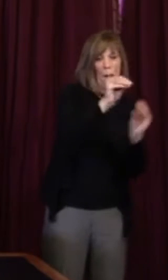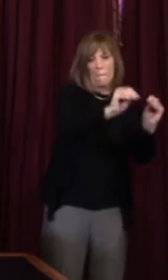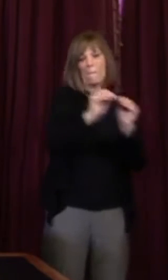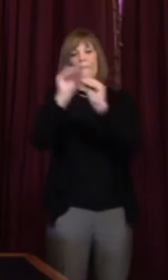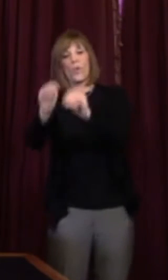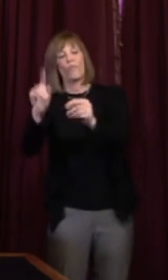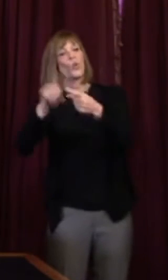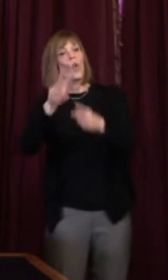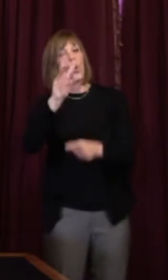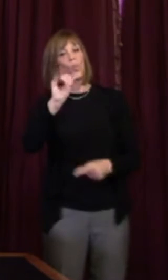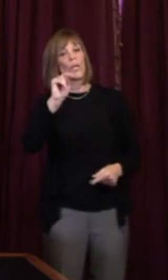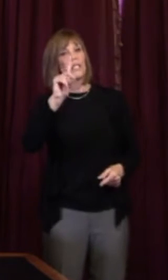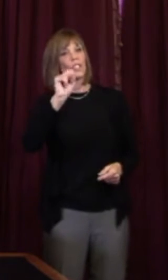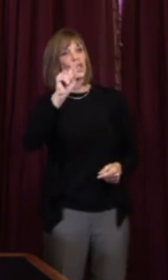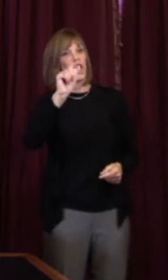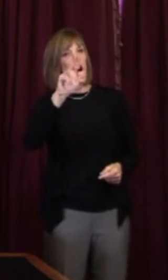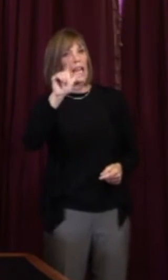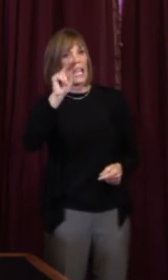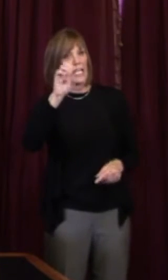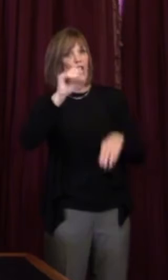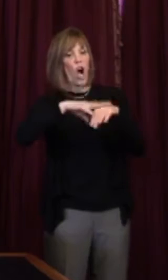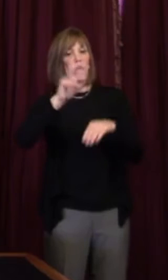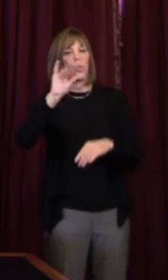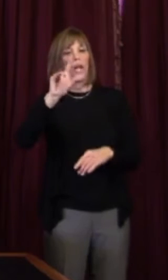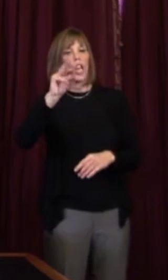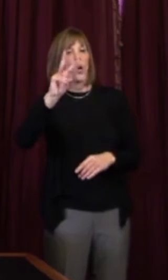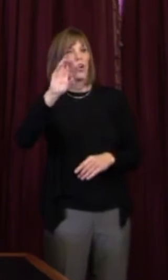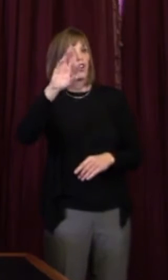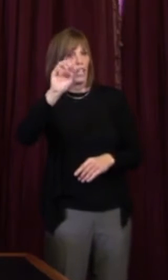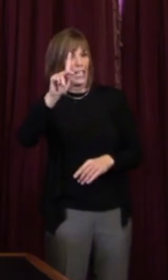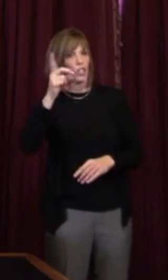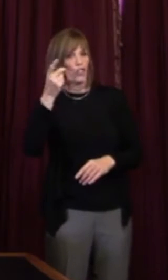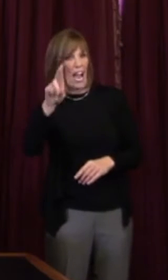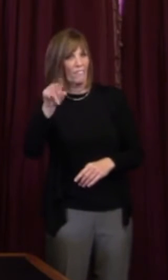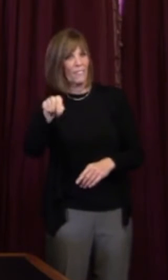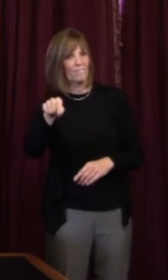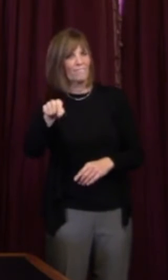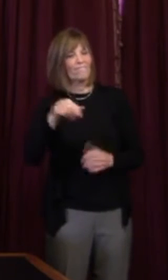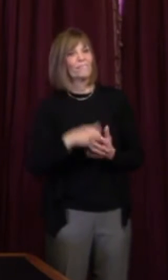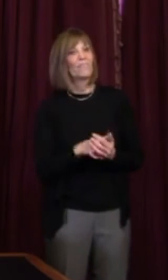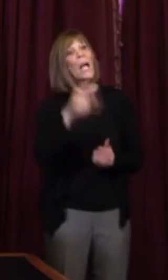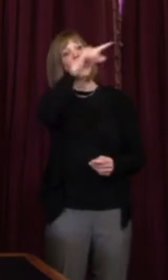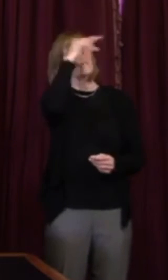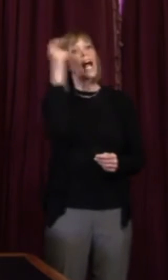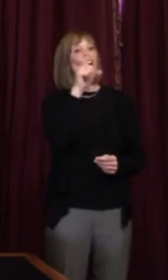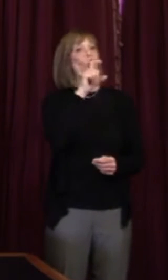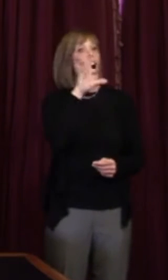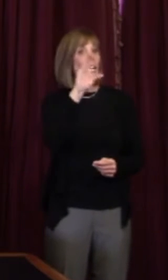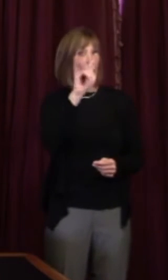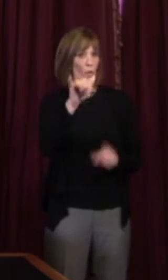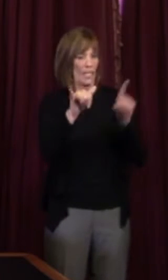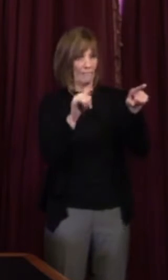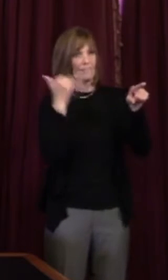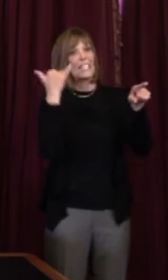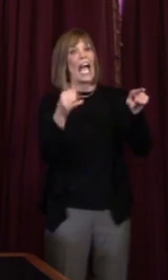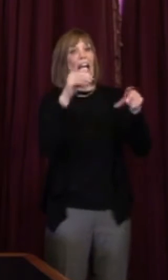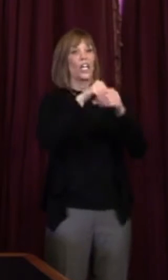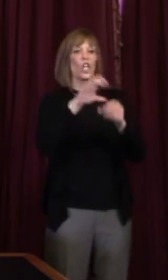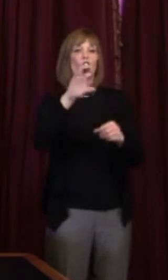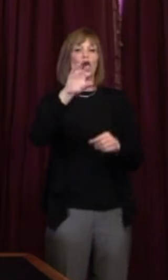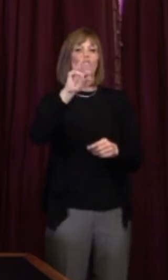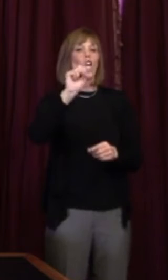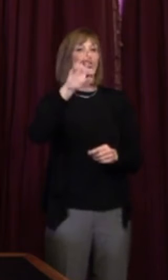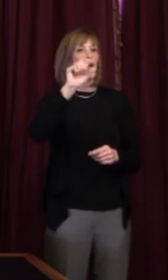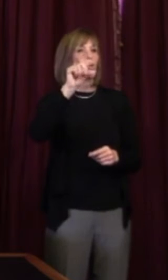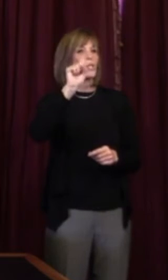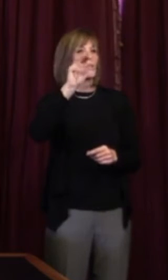to Windstar Lanes on Willow Creek Drive. The Blackhawk County site, currently at Crossroads Mall